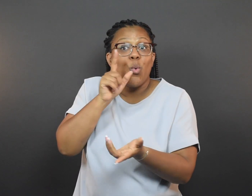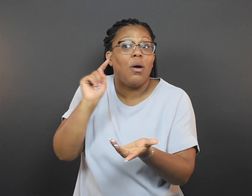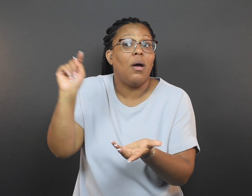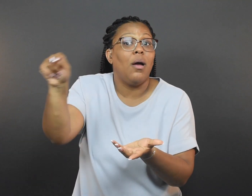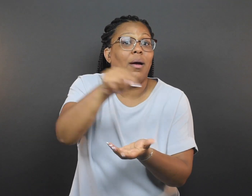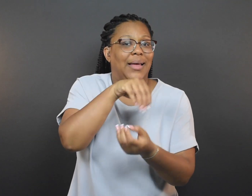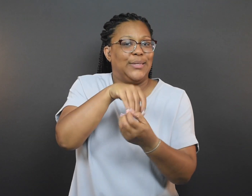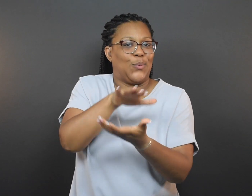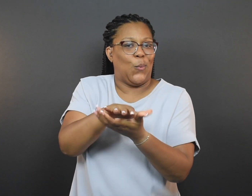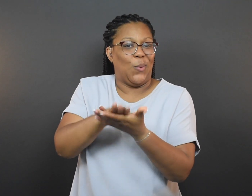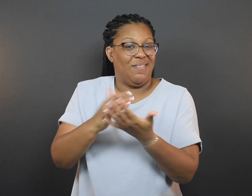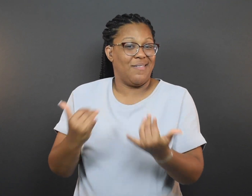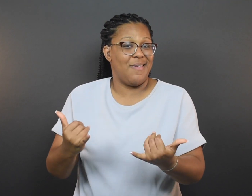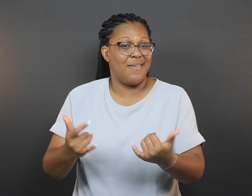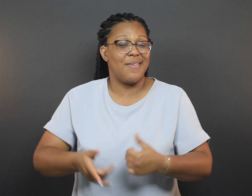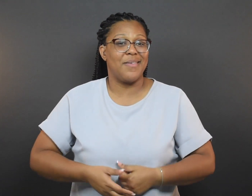our schools.